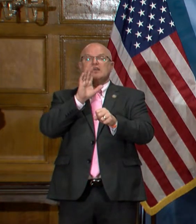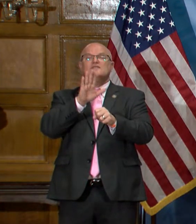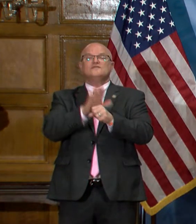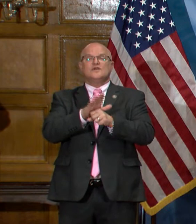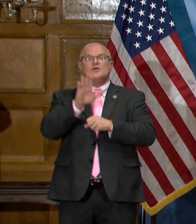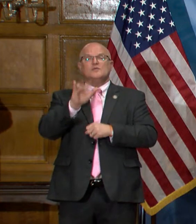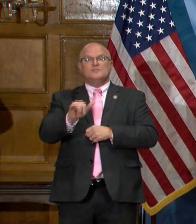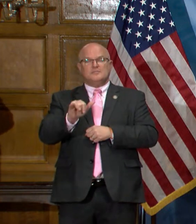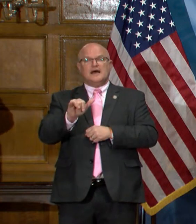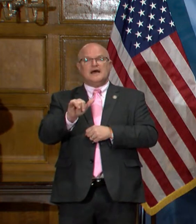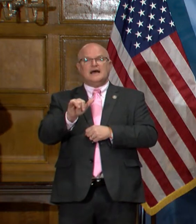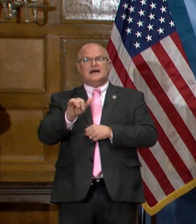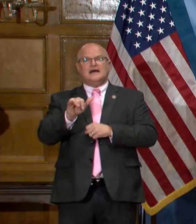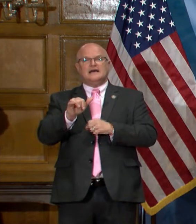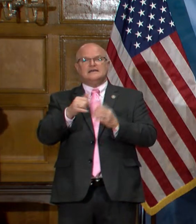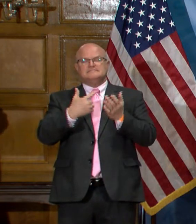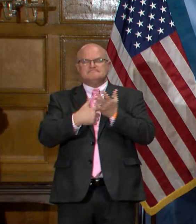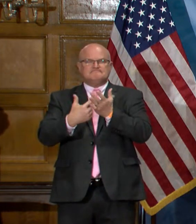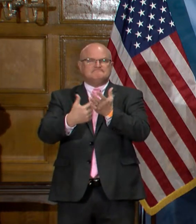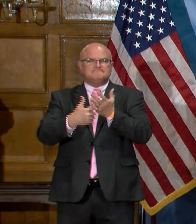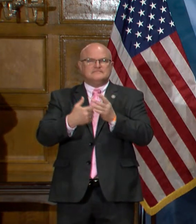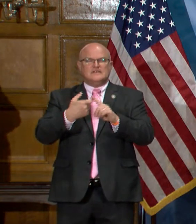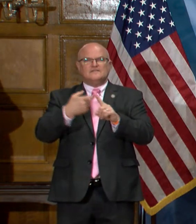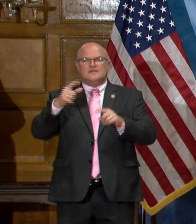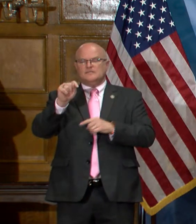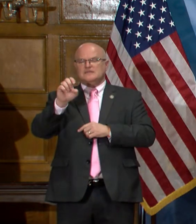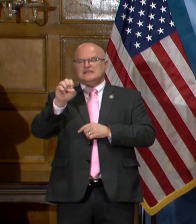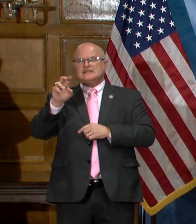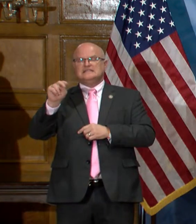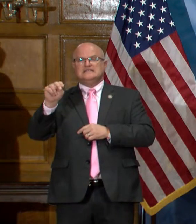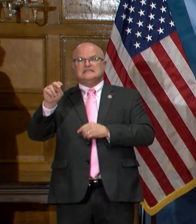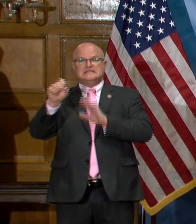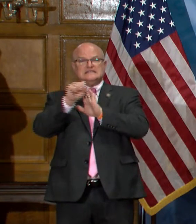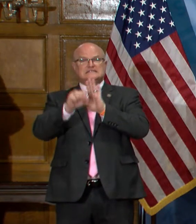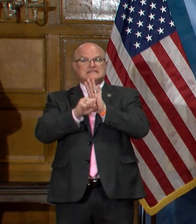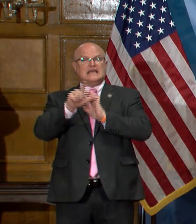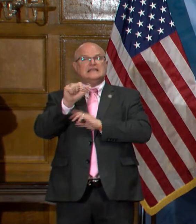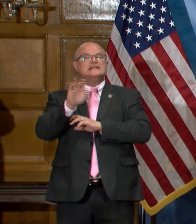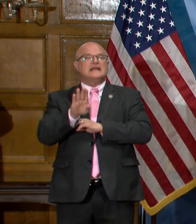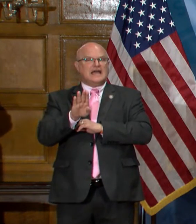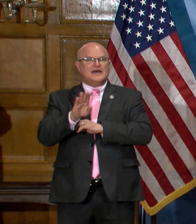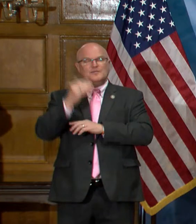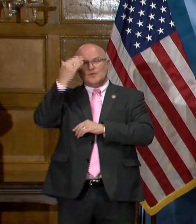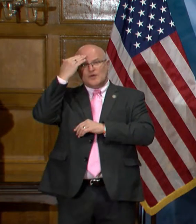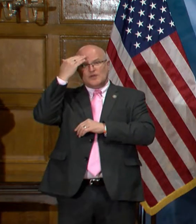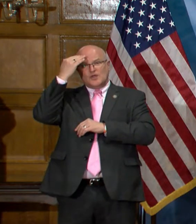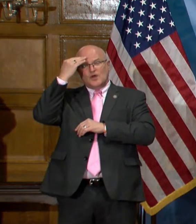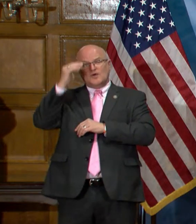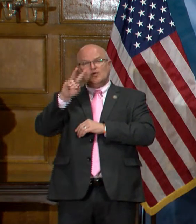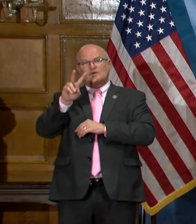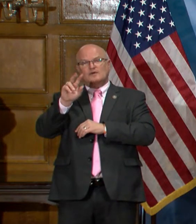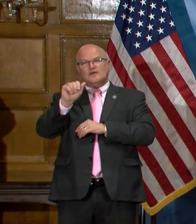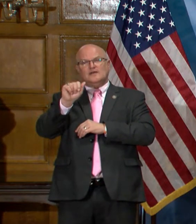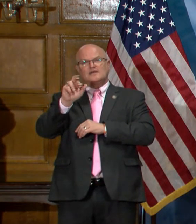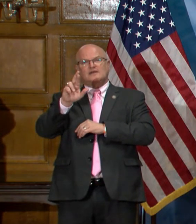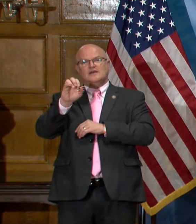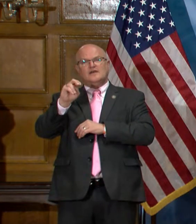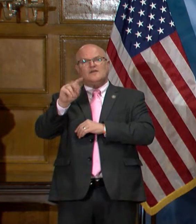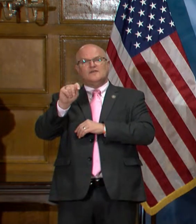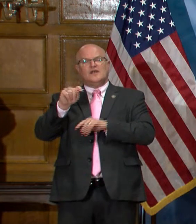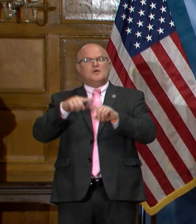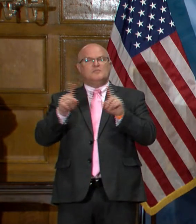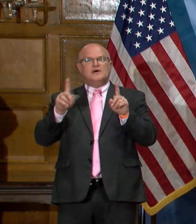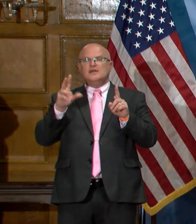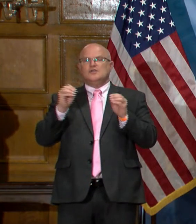by sequencing but from the Tennessee State Lab. So we know that it is a variant, but we're not at liberty to give